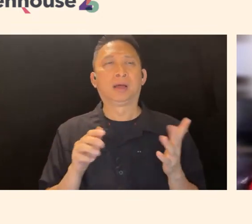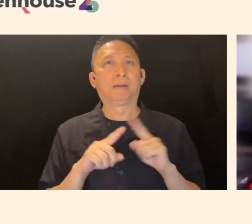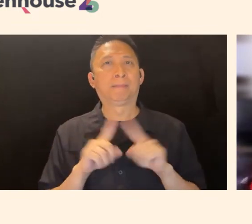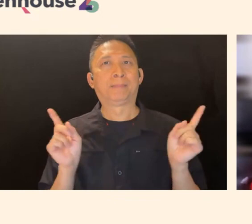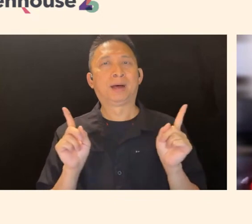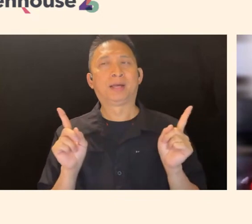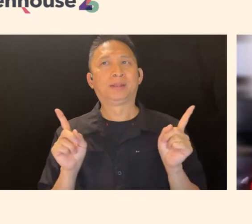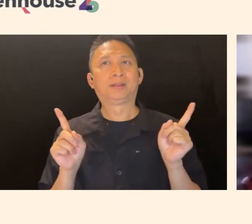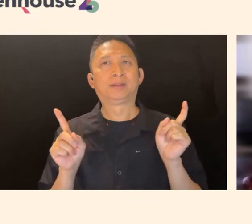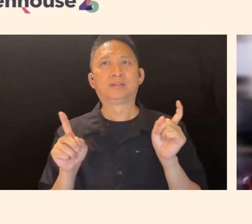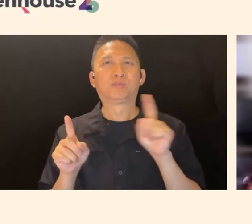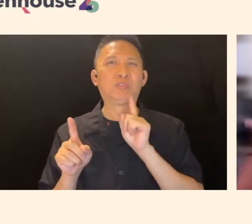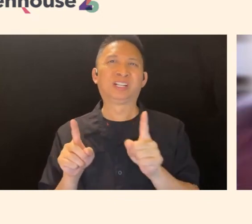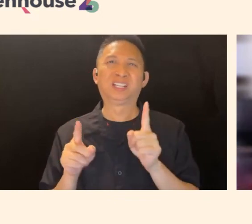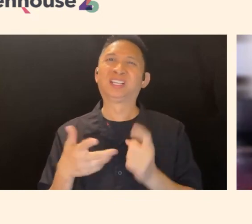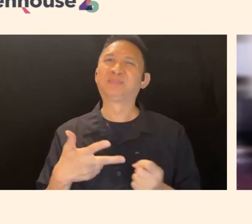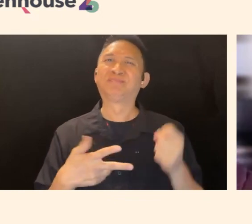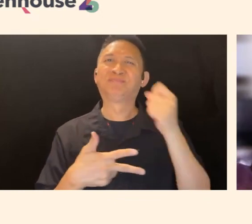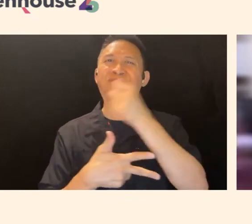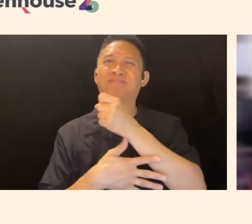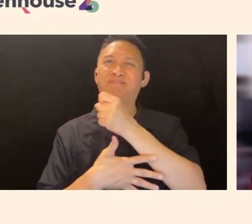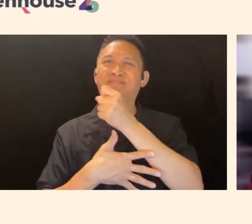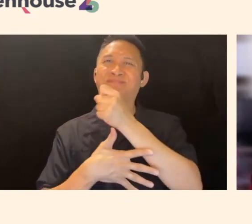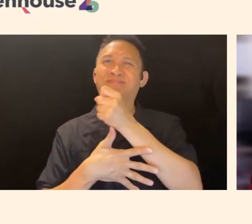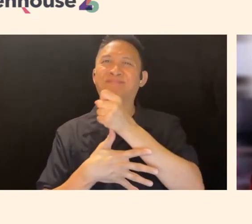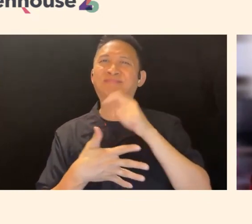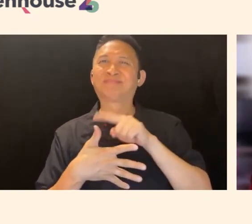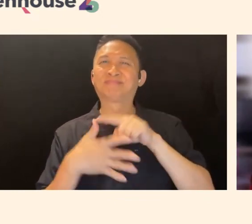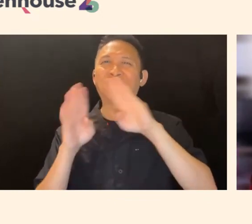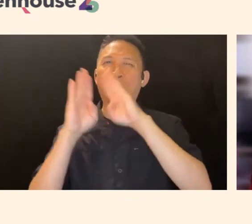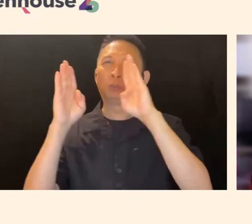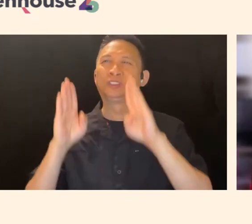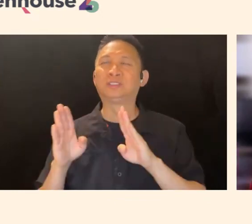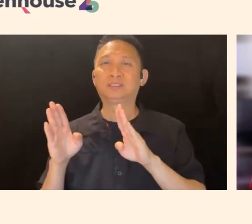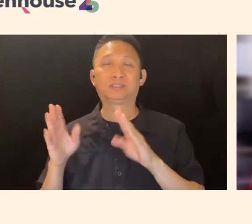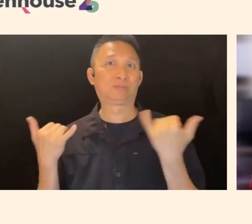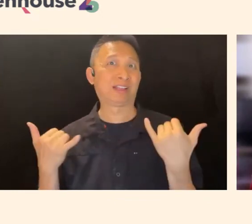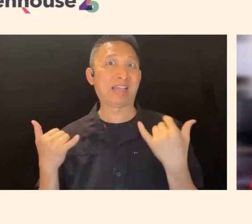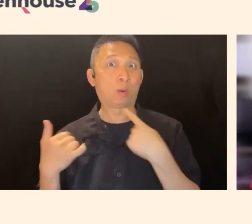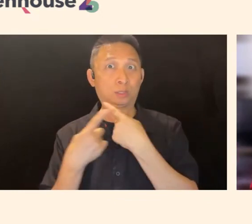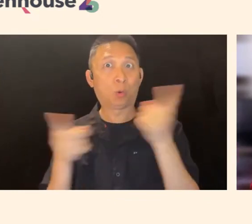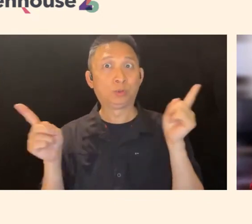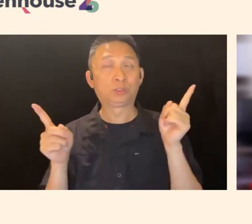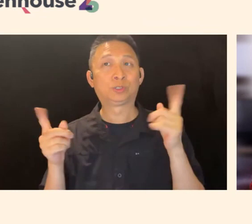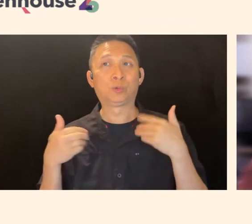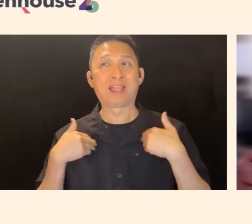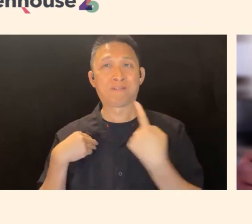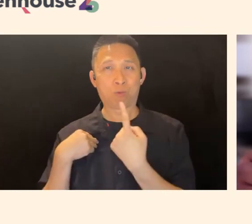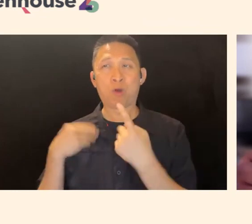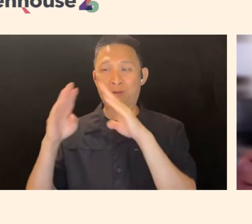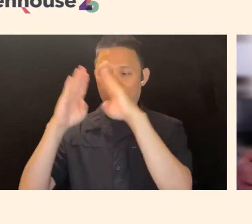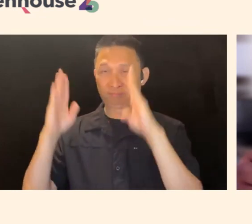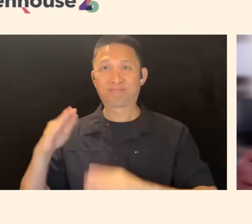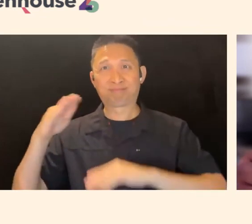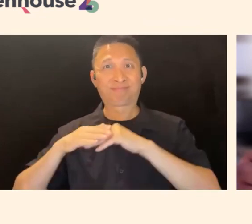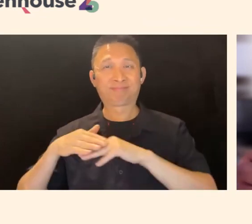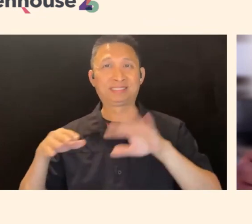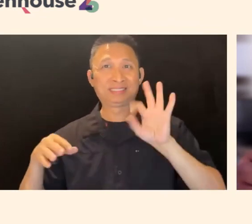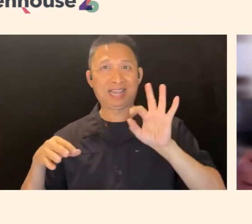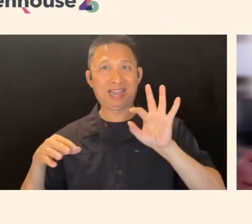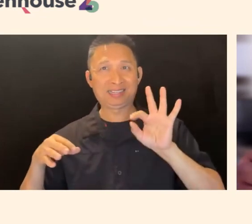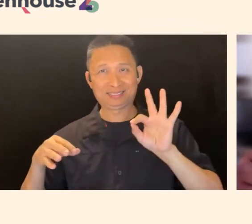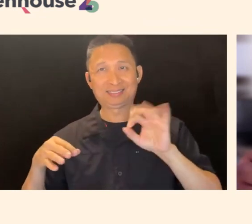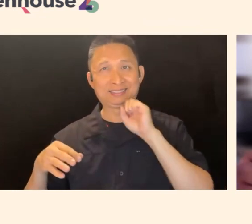more housing projects. We are only so big, we only have the capacity to be able to do so much at any